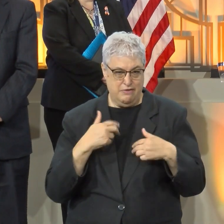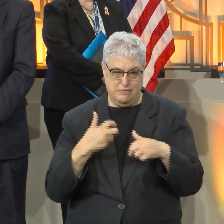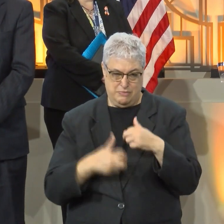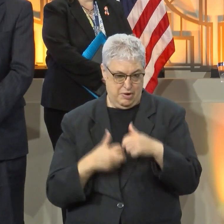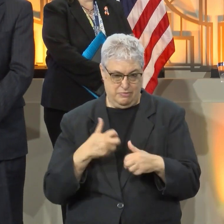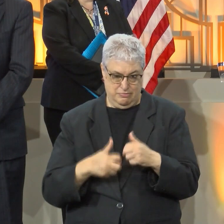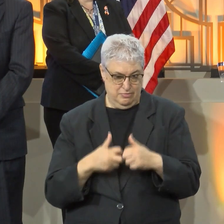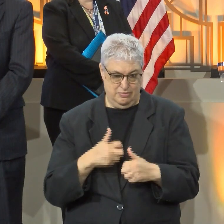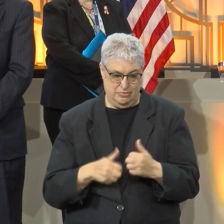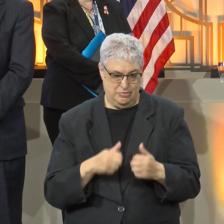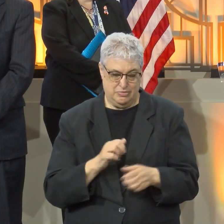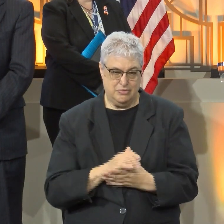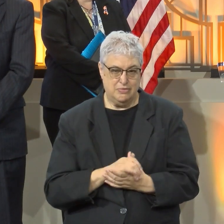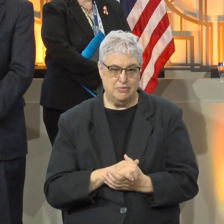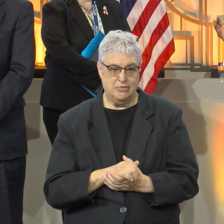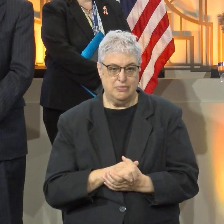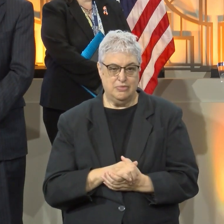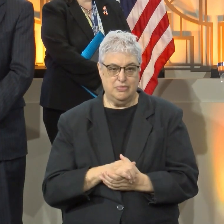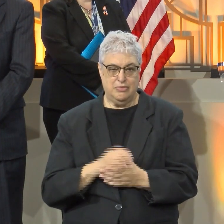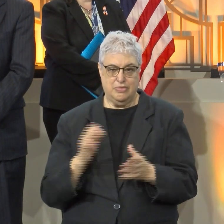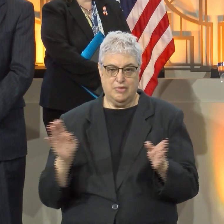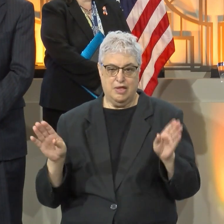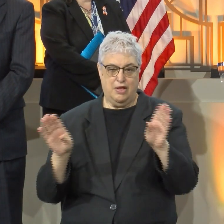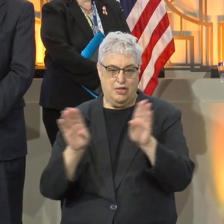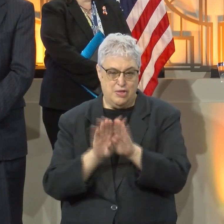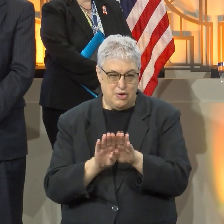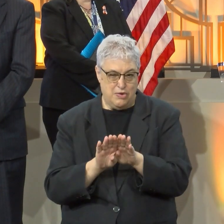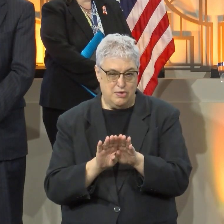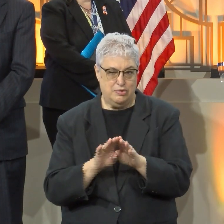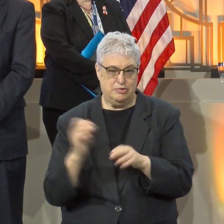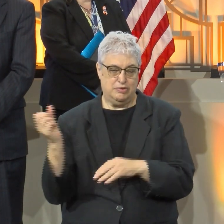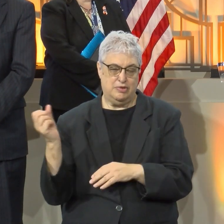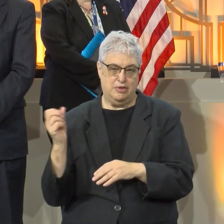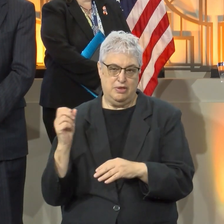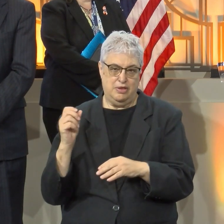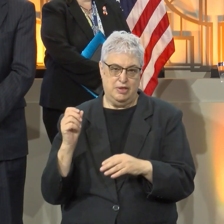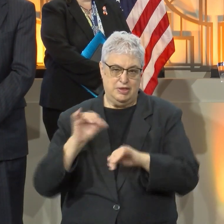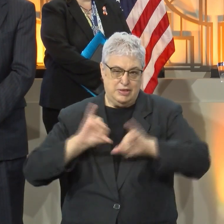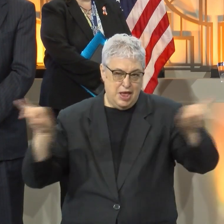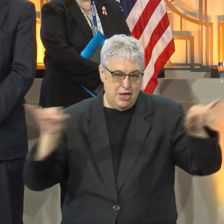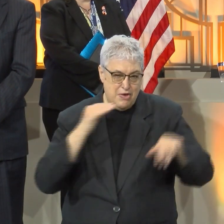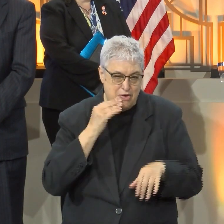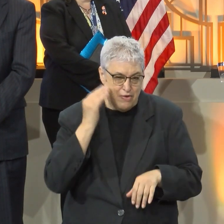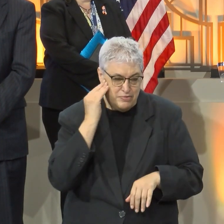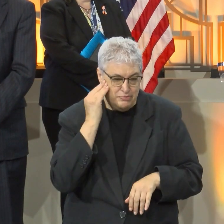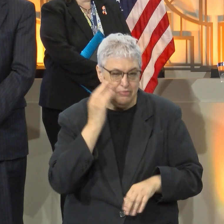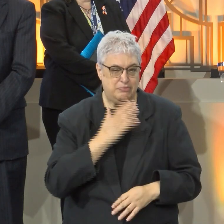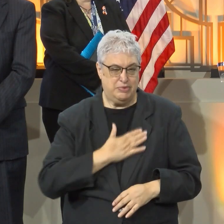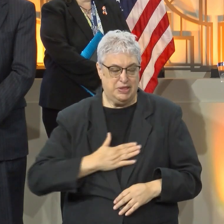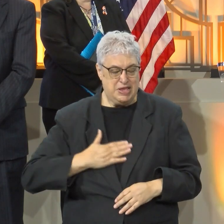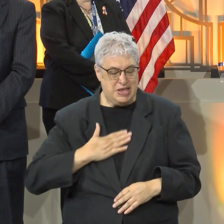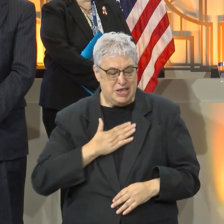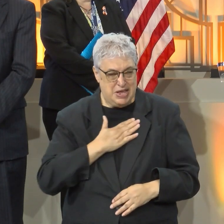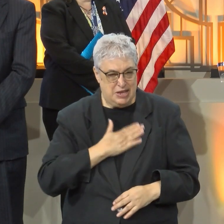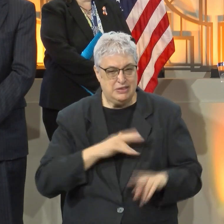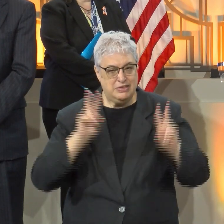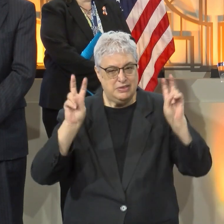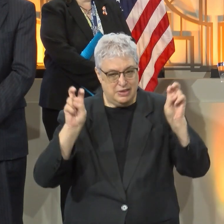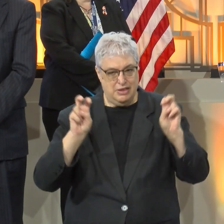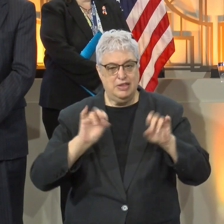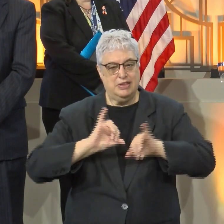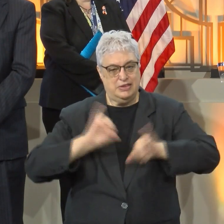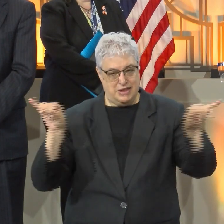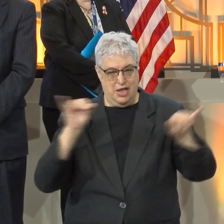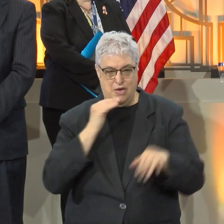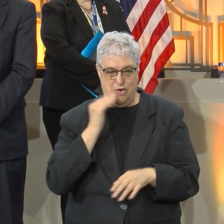somebody, whether or not there is a shutdown, no shutdown. I am asking Houstonians to take it upon themselves to